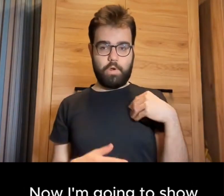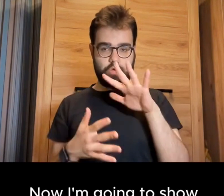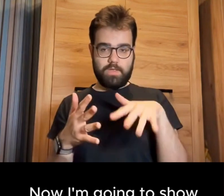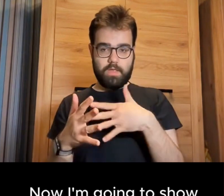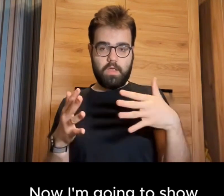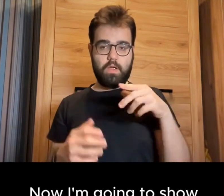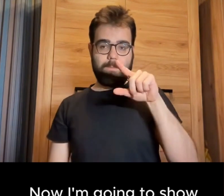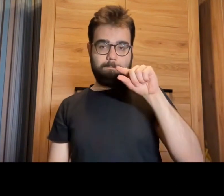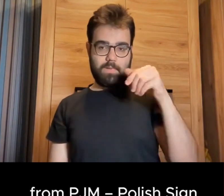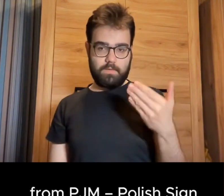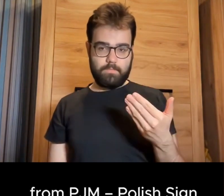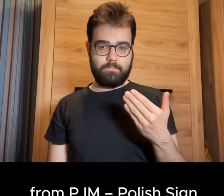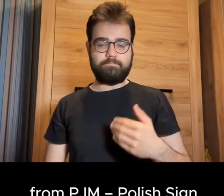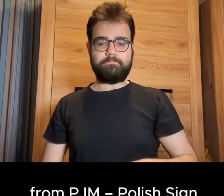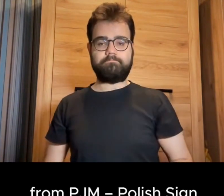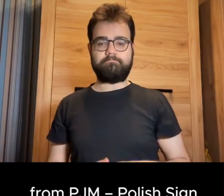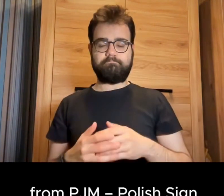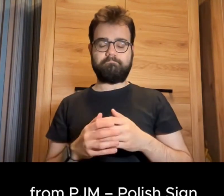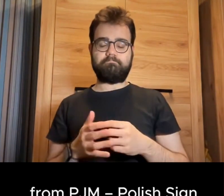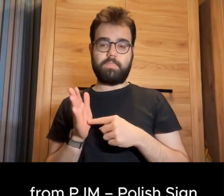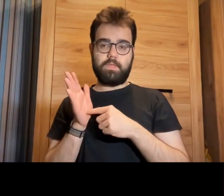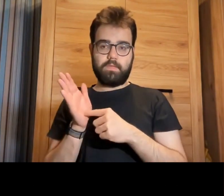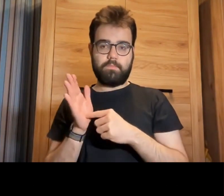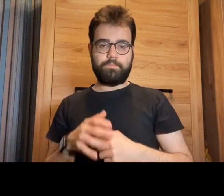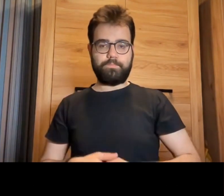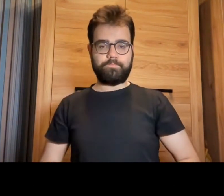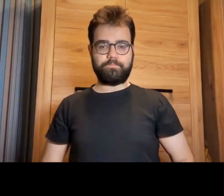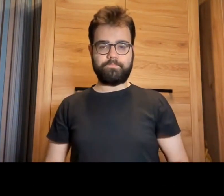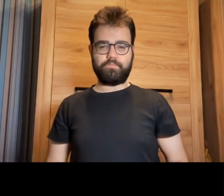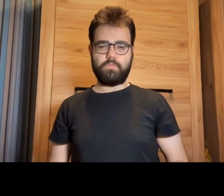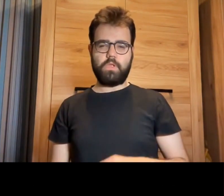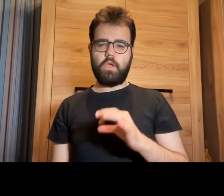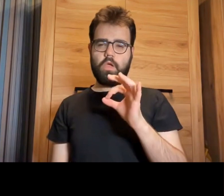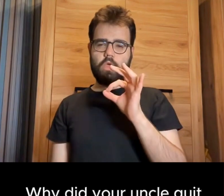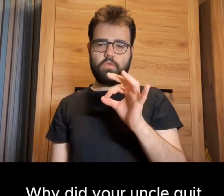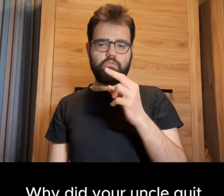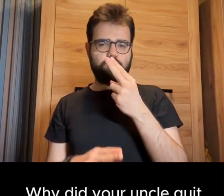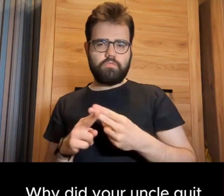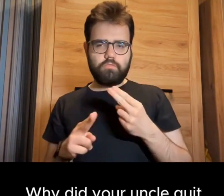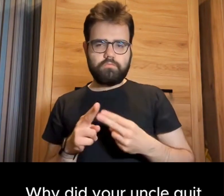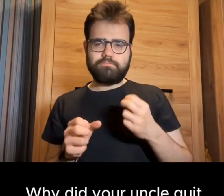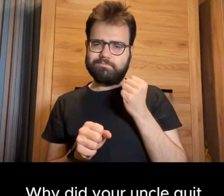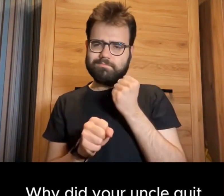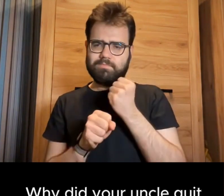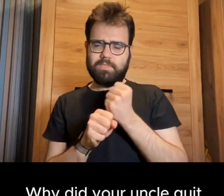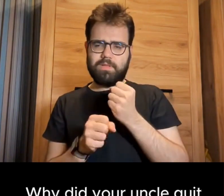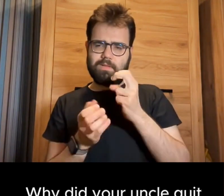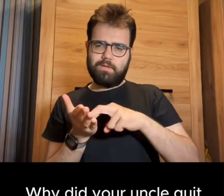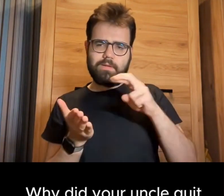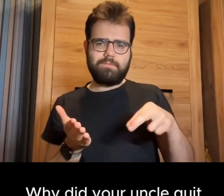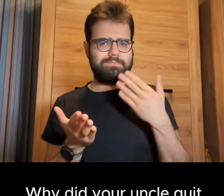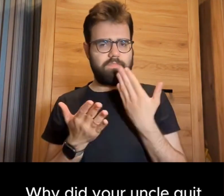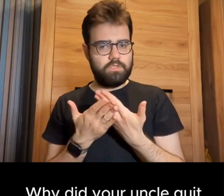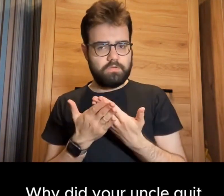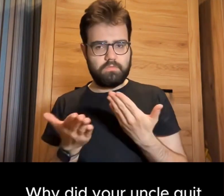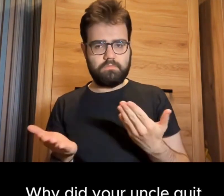Language, which means Here it goes. Your uncle